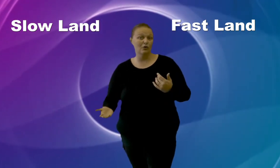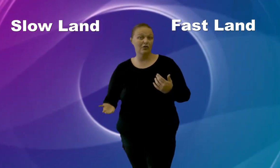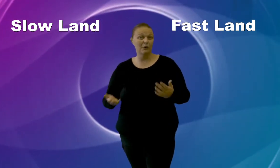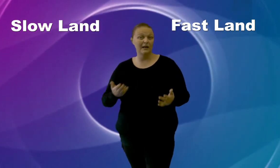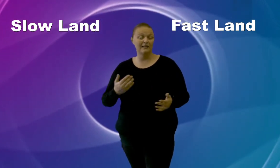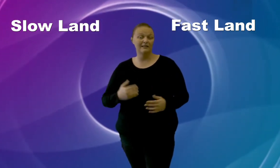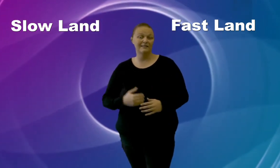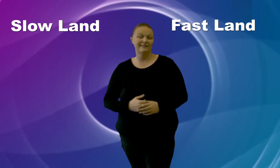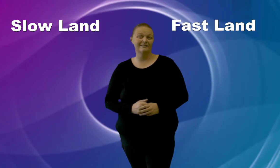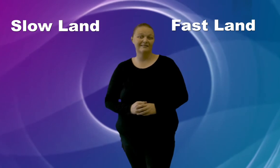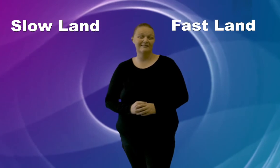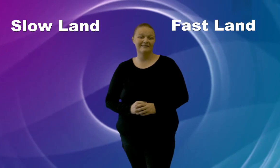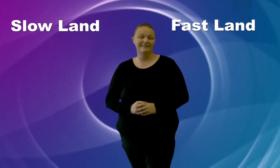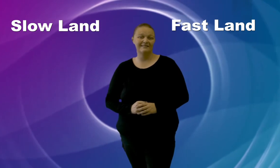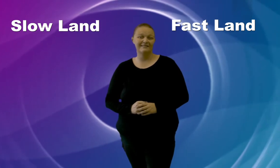slow land.